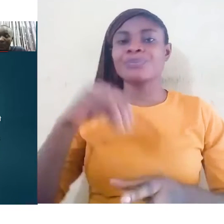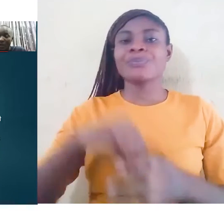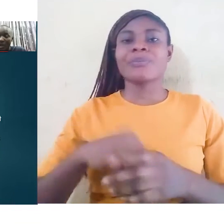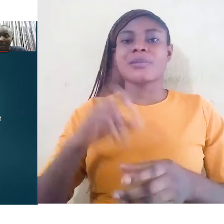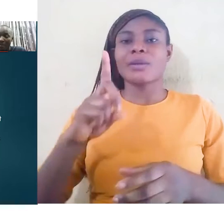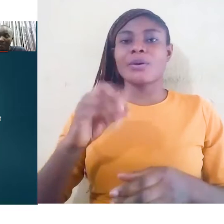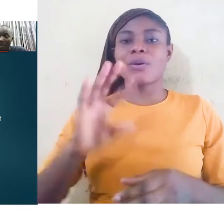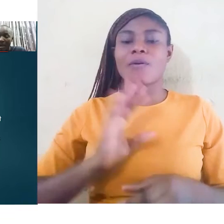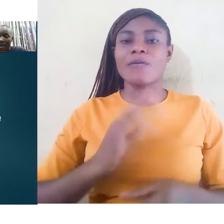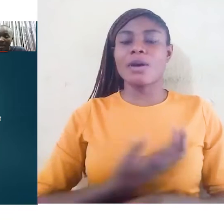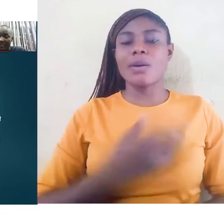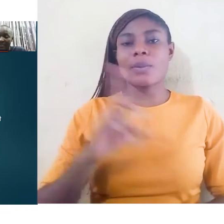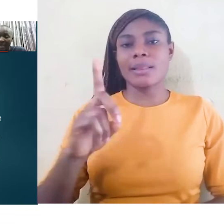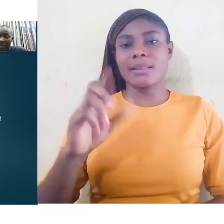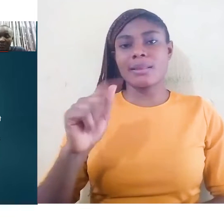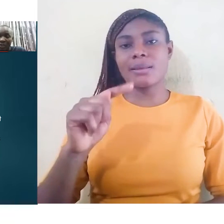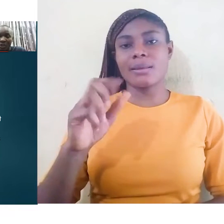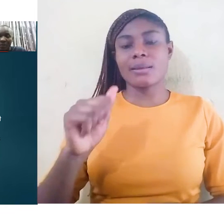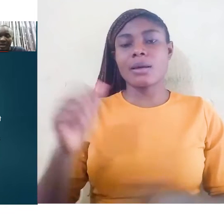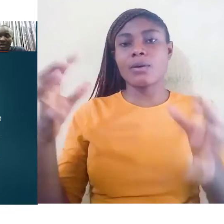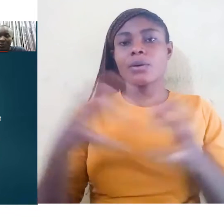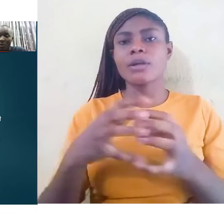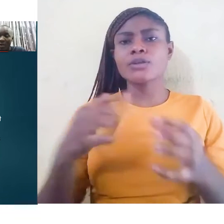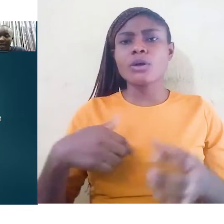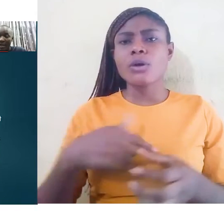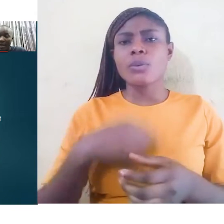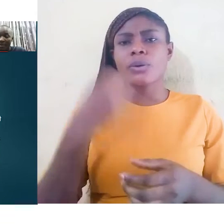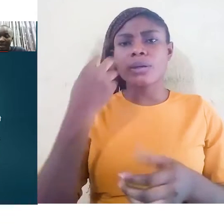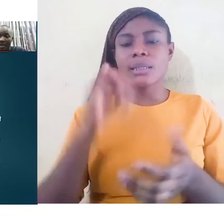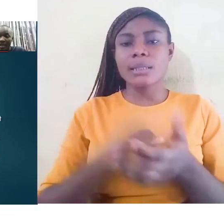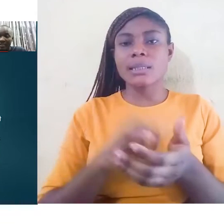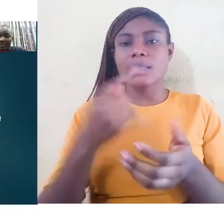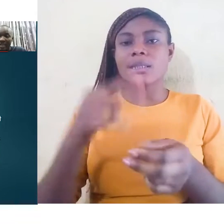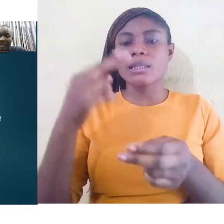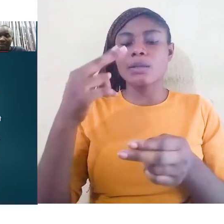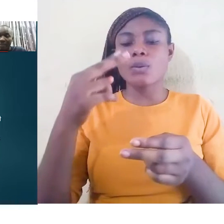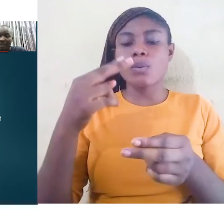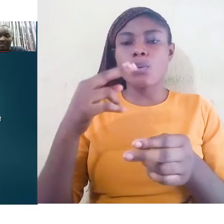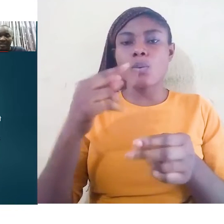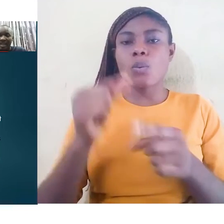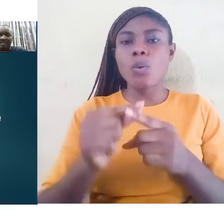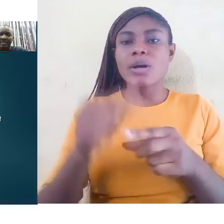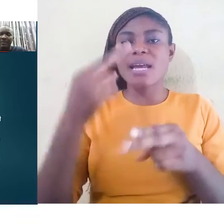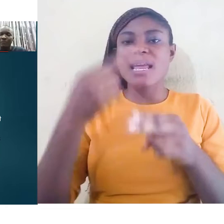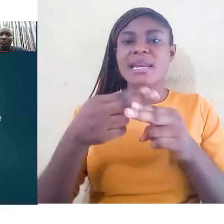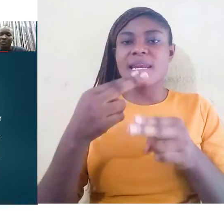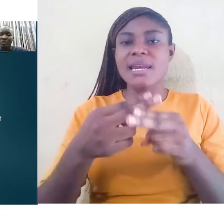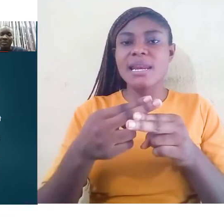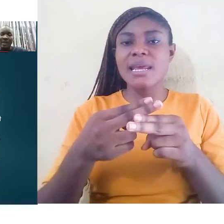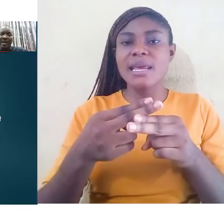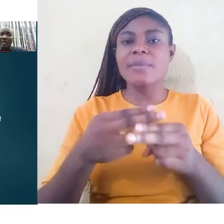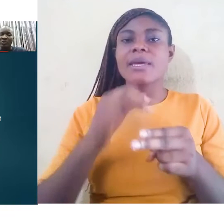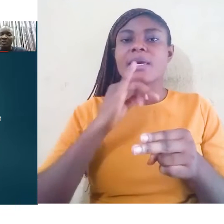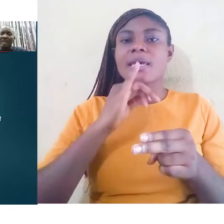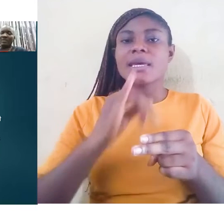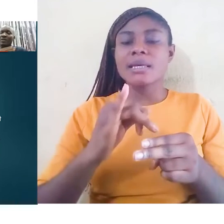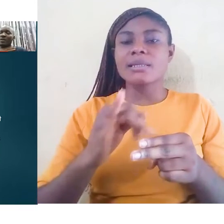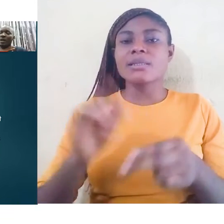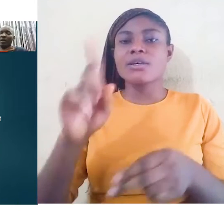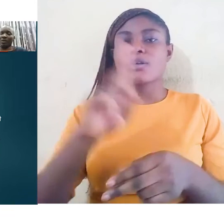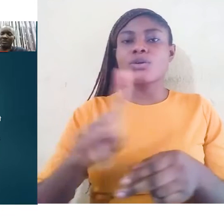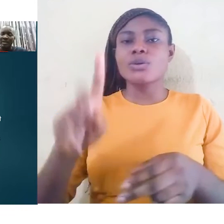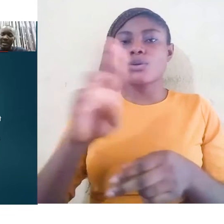collection exercise, we discovered that the word name is signed by slicing, using the right hand to